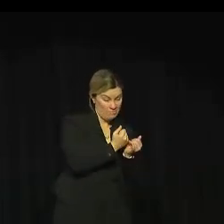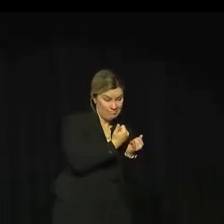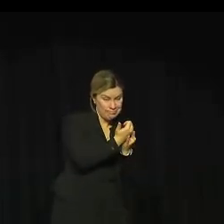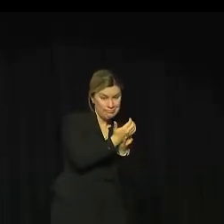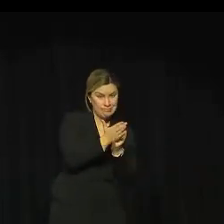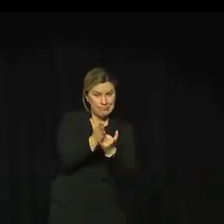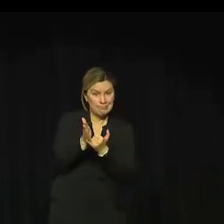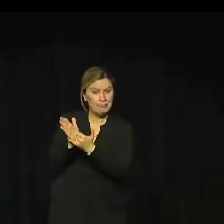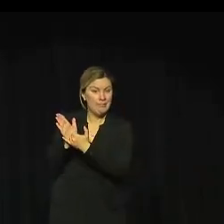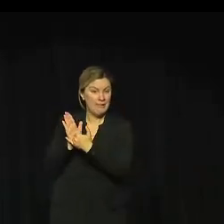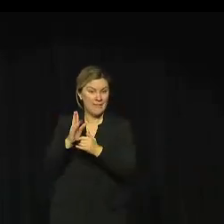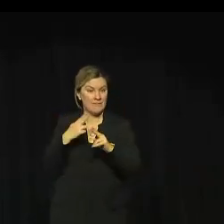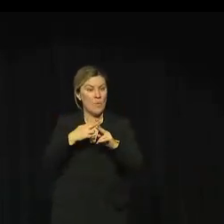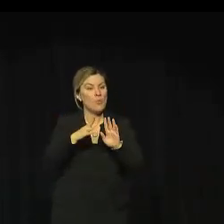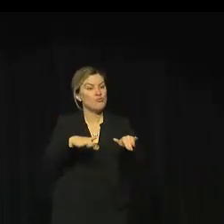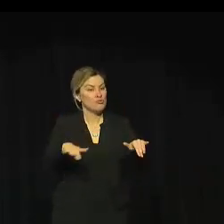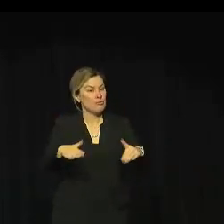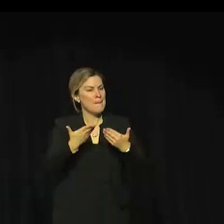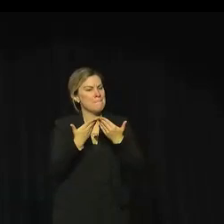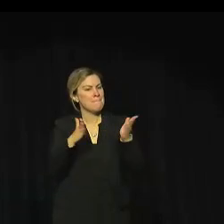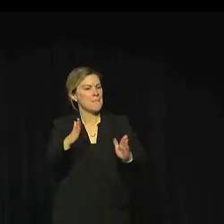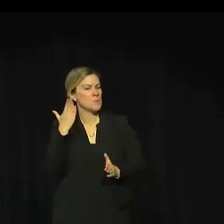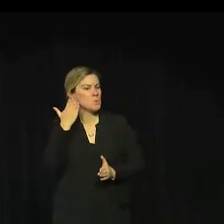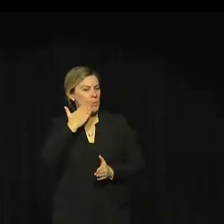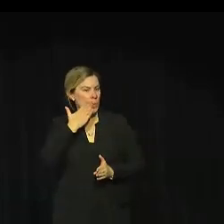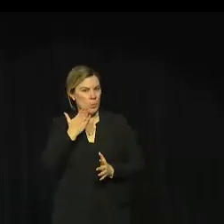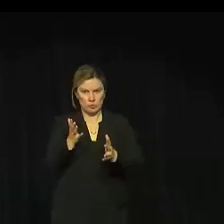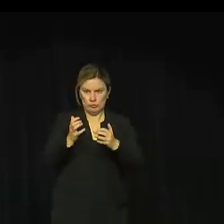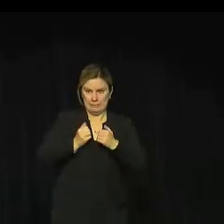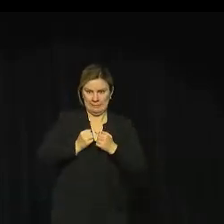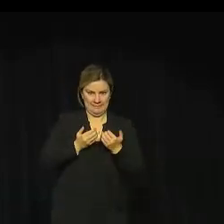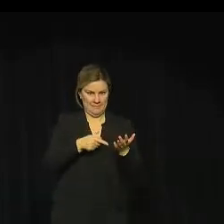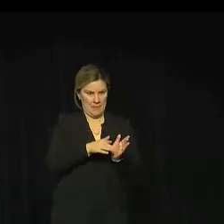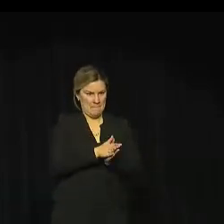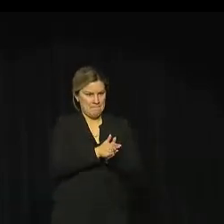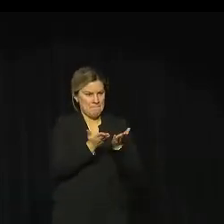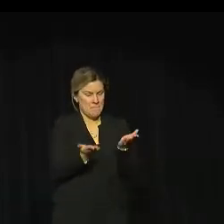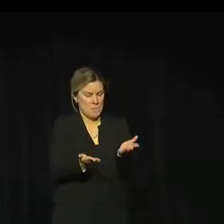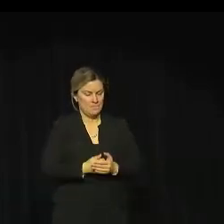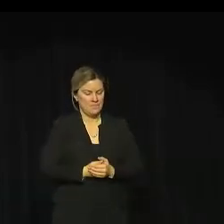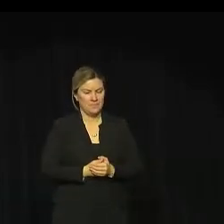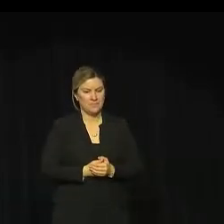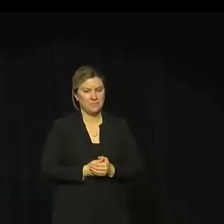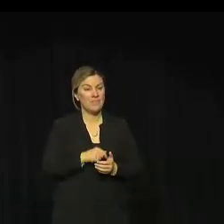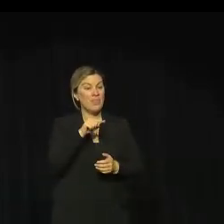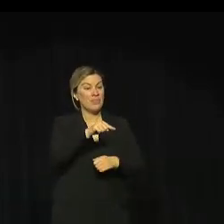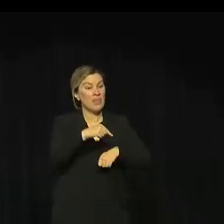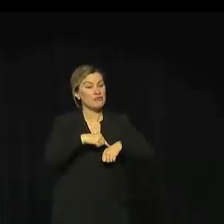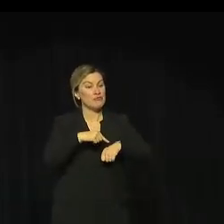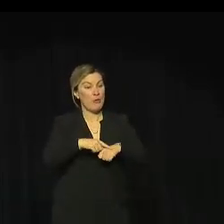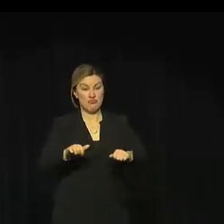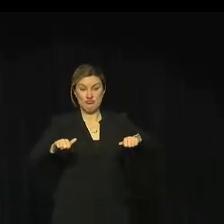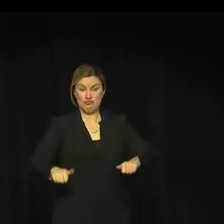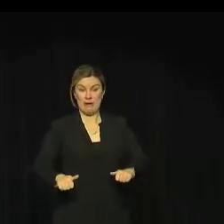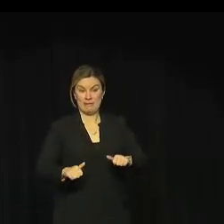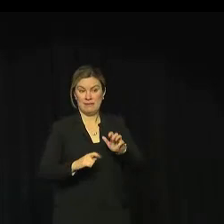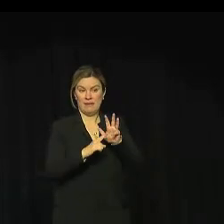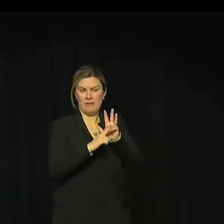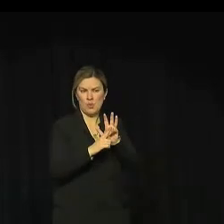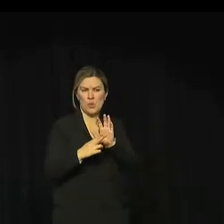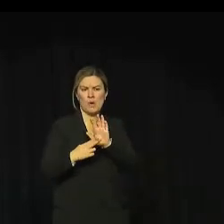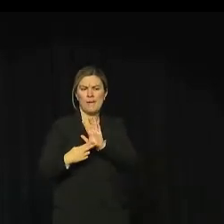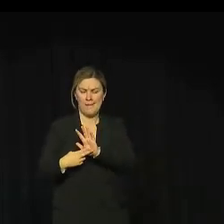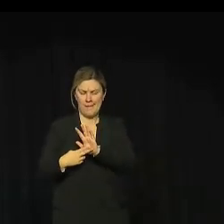schools. The President of the United Nations at the time the